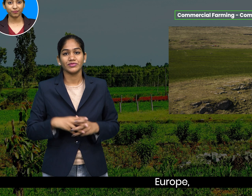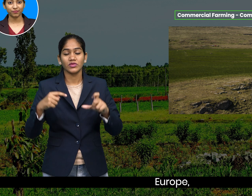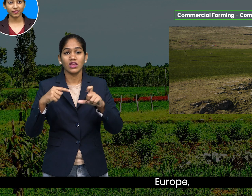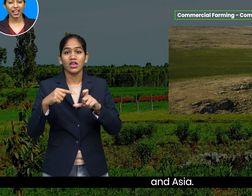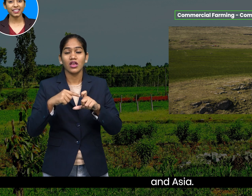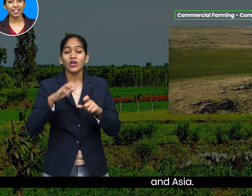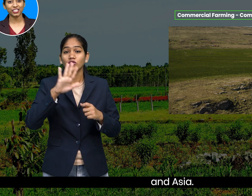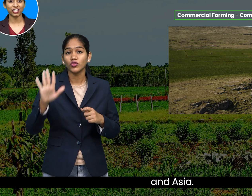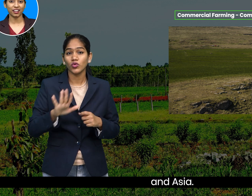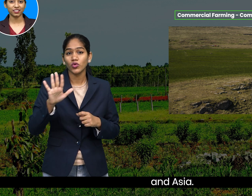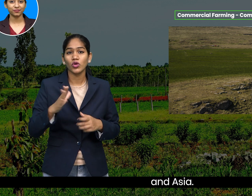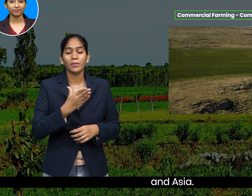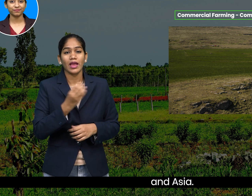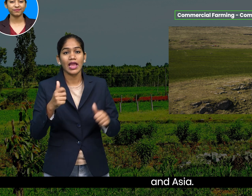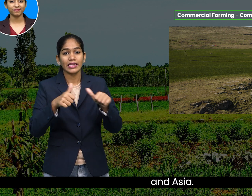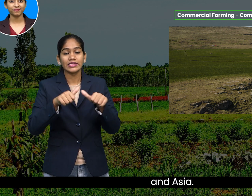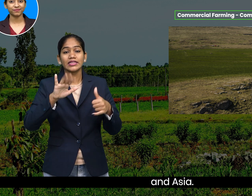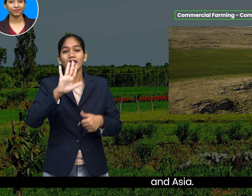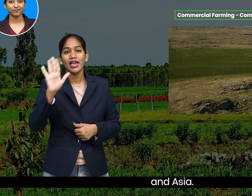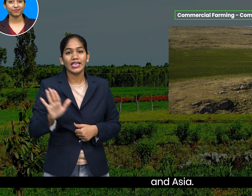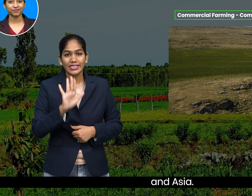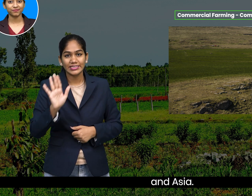Europe, and Asia.